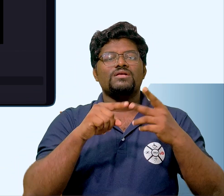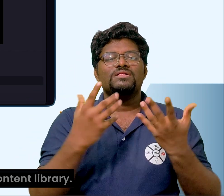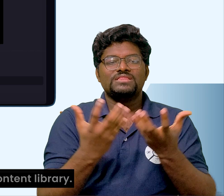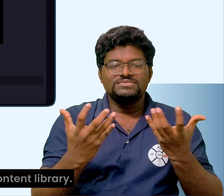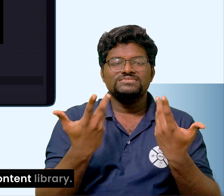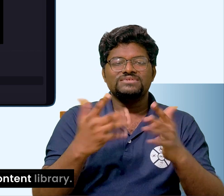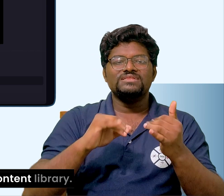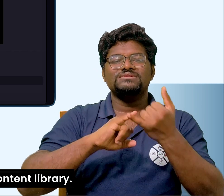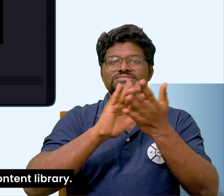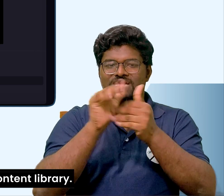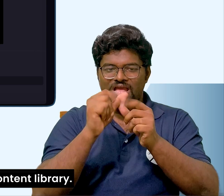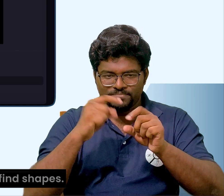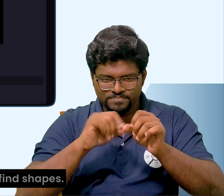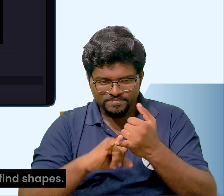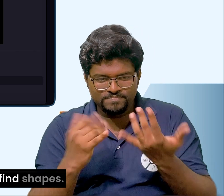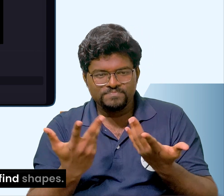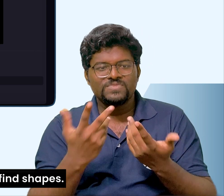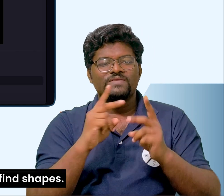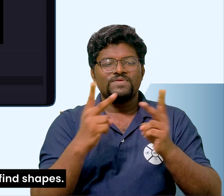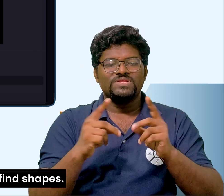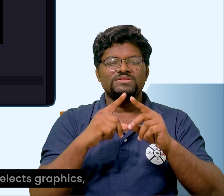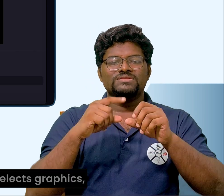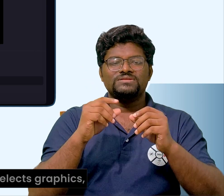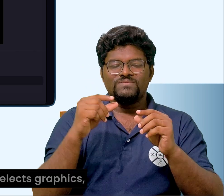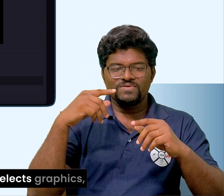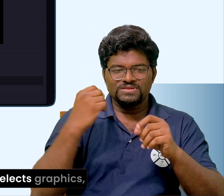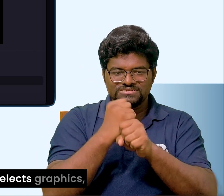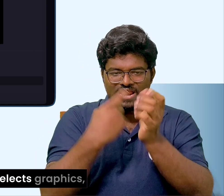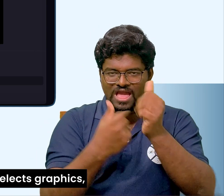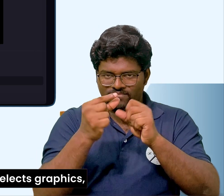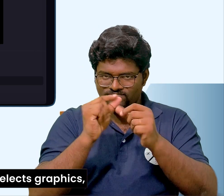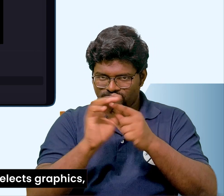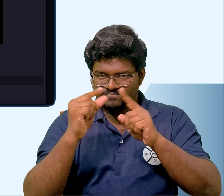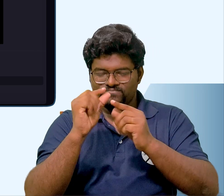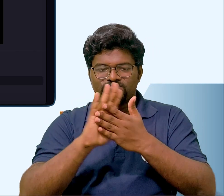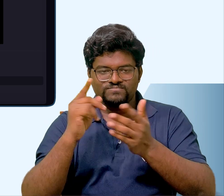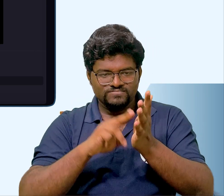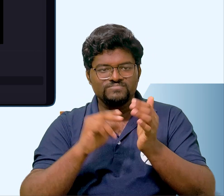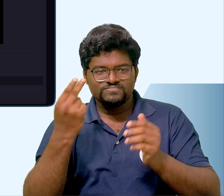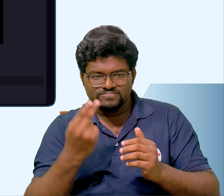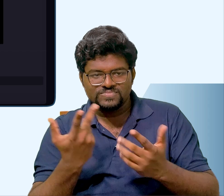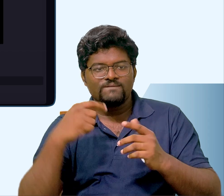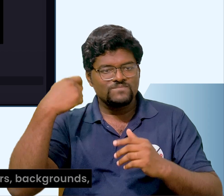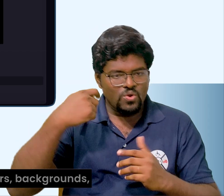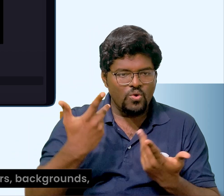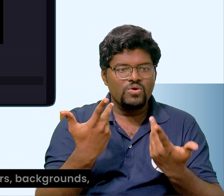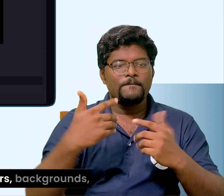Click on Content Library. You can find Shapes, Clipchamp Selects, Graphics, Videos,